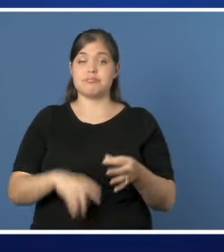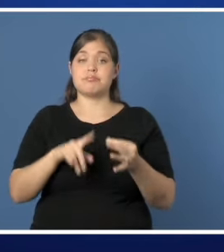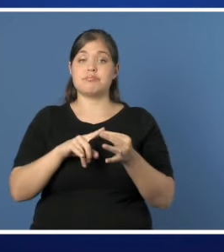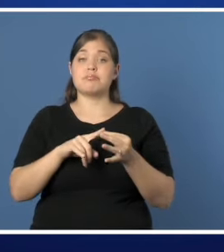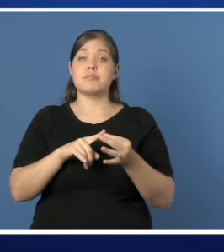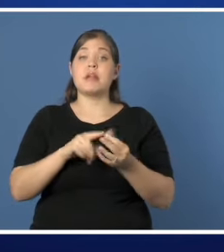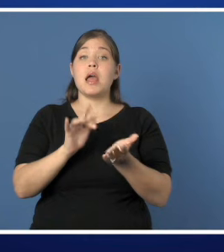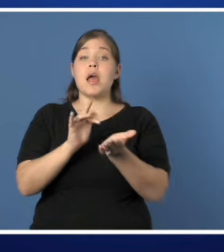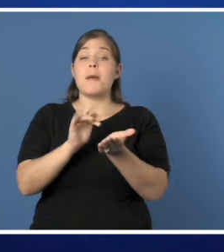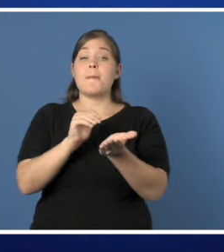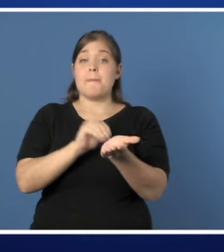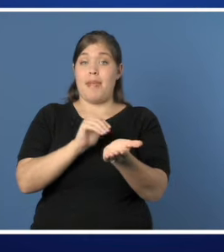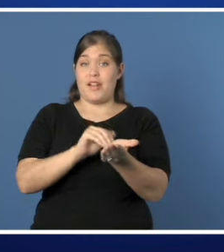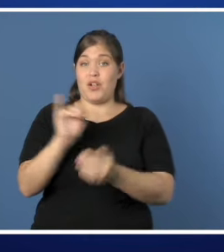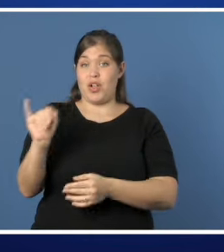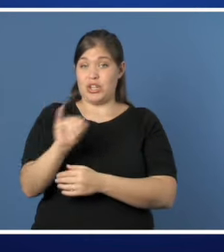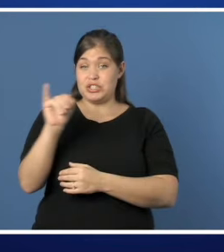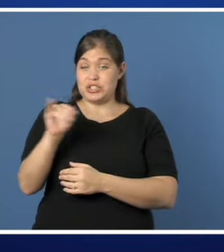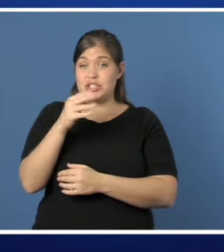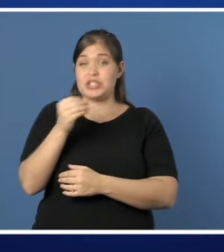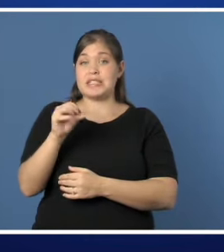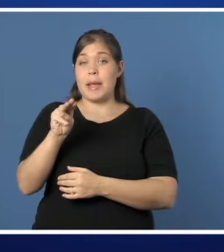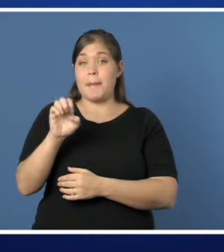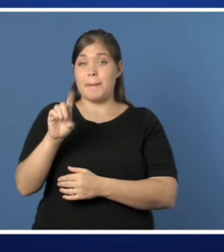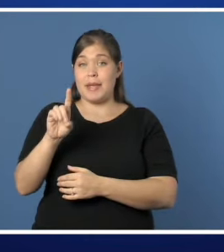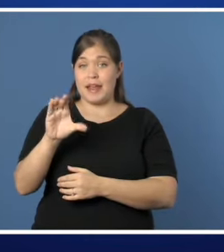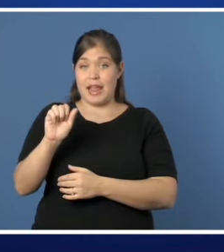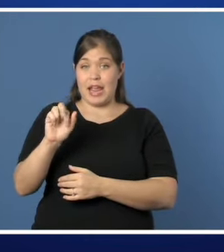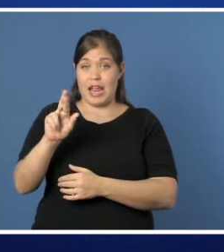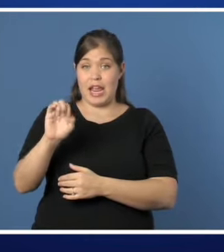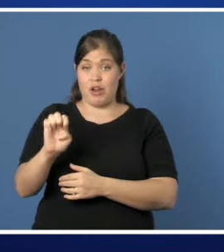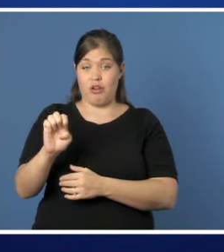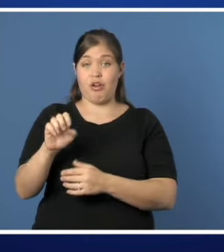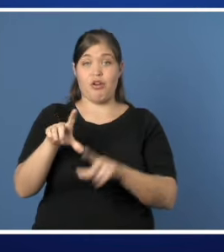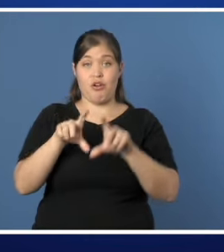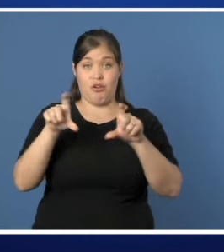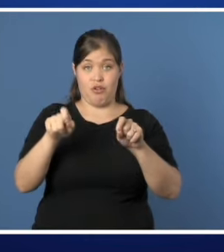Medical insurance and Medicare cards